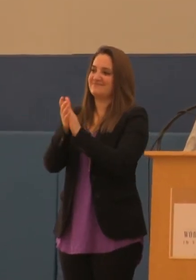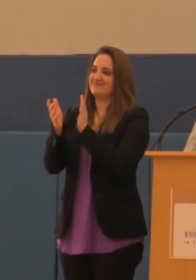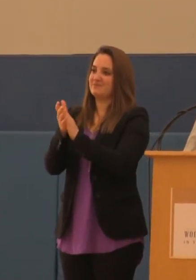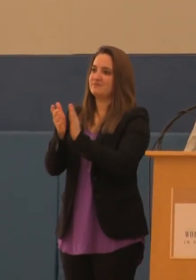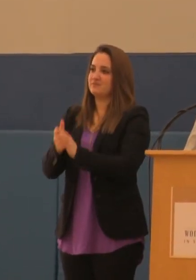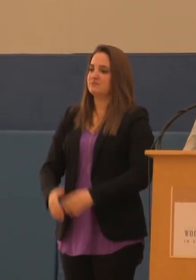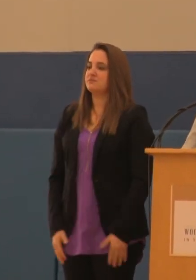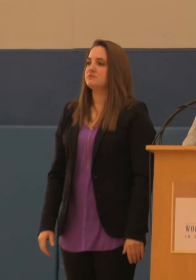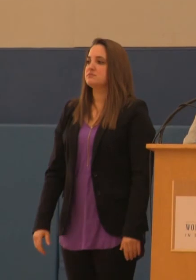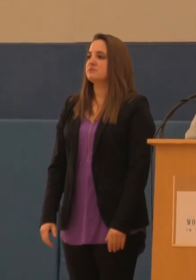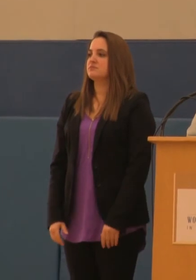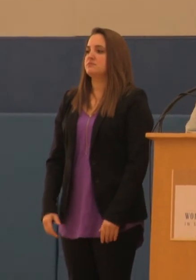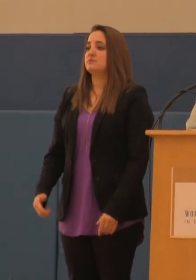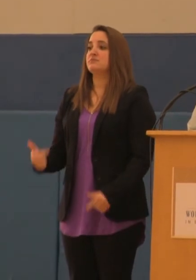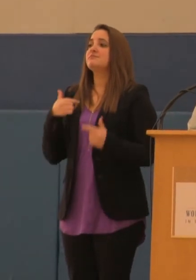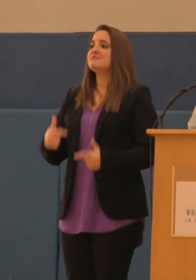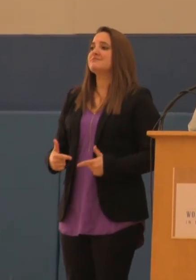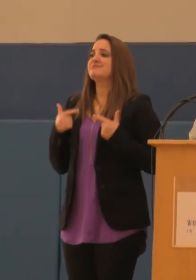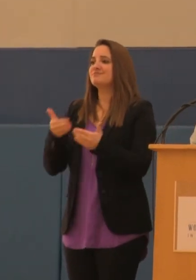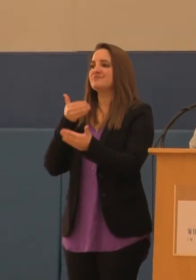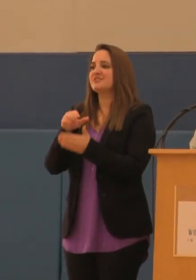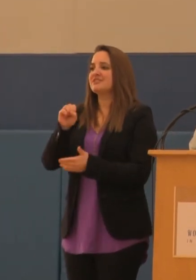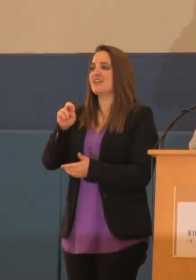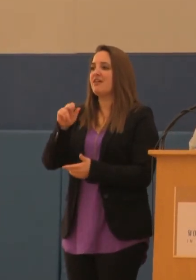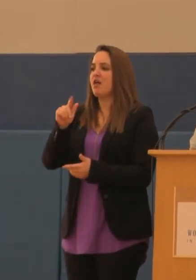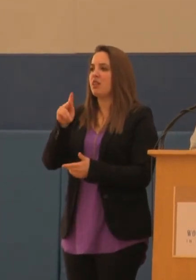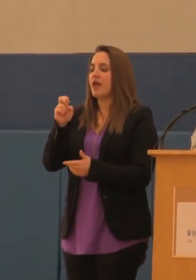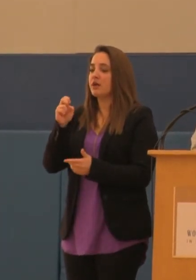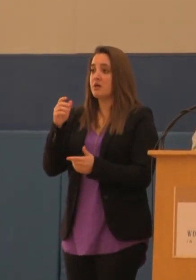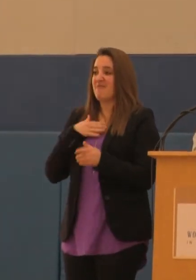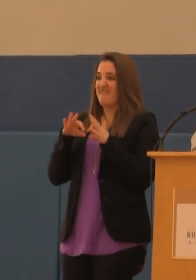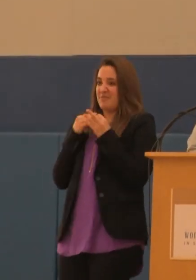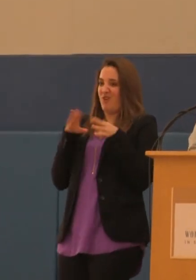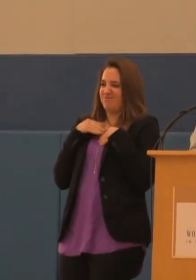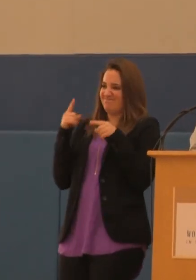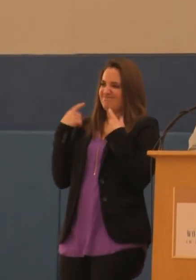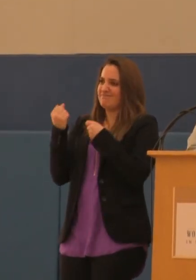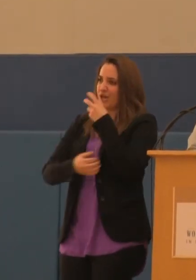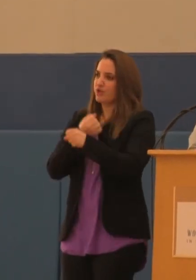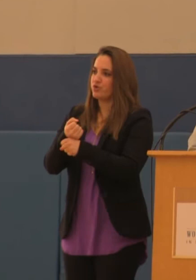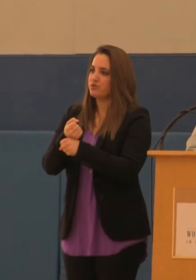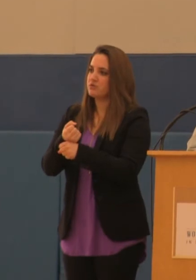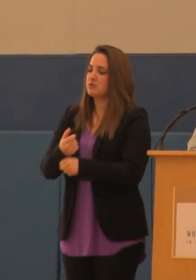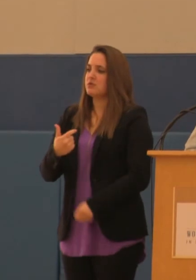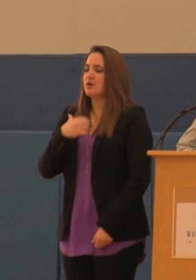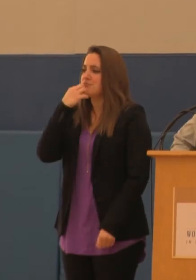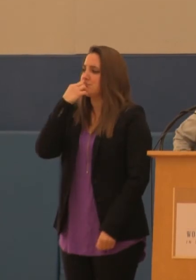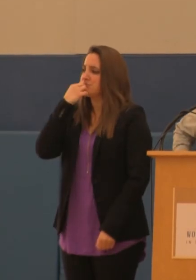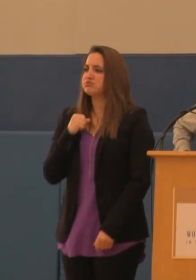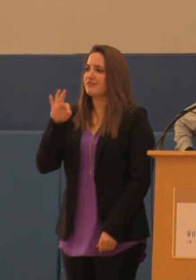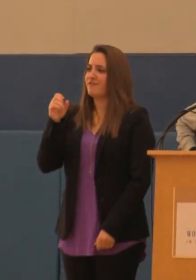I live along Seneca Lake on land that has been in my family for generations. I've always had a love of the Finger